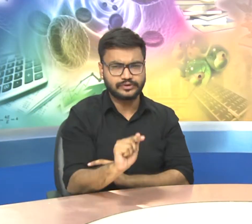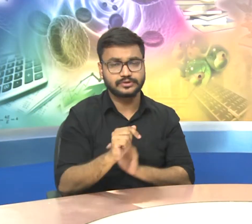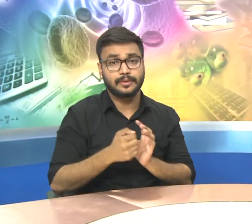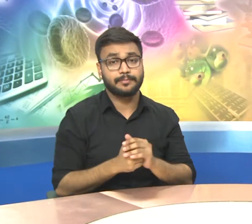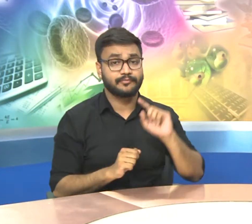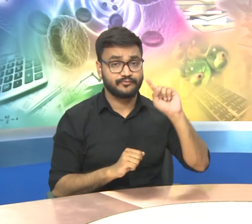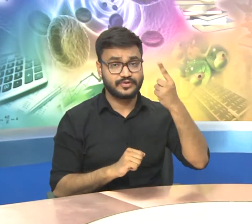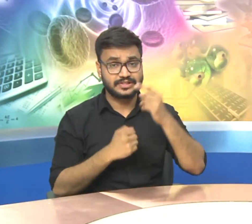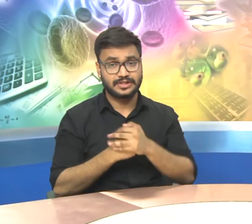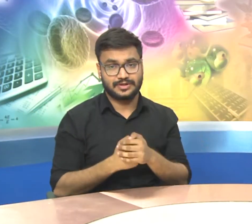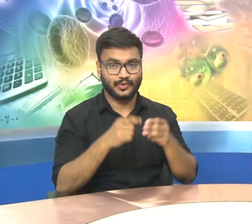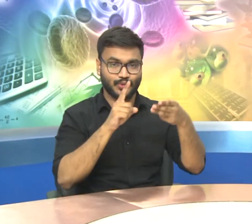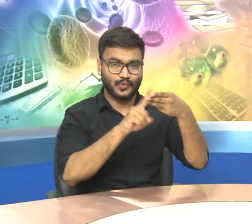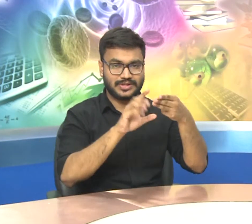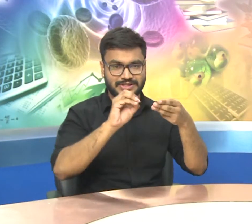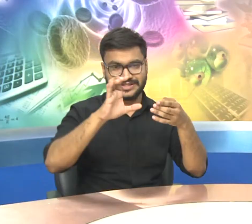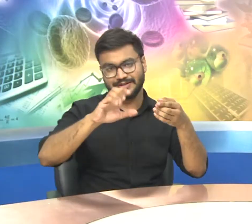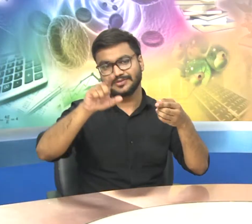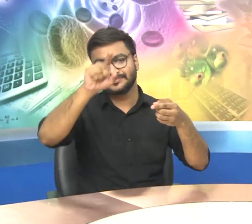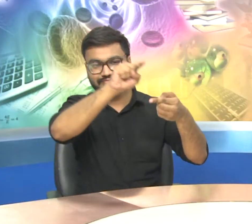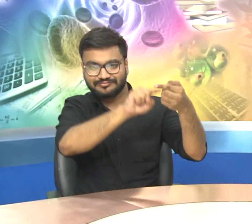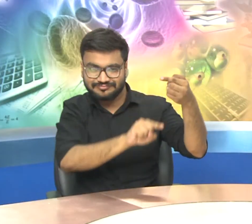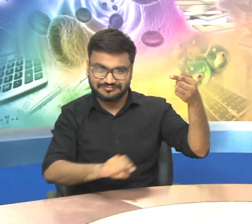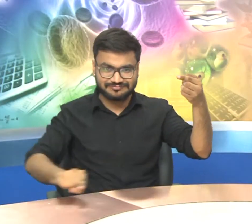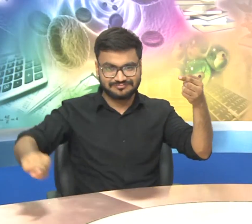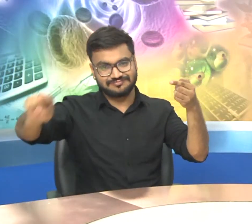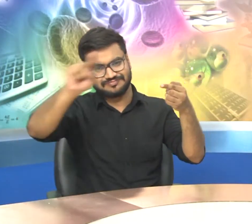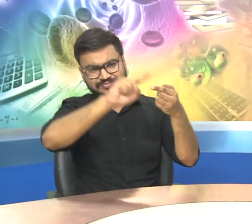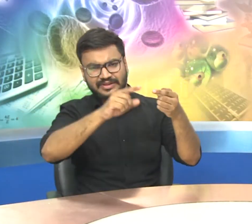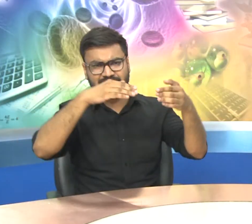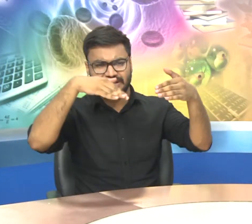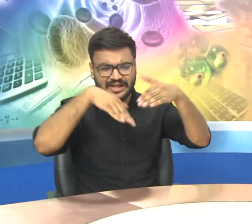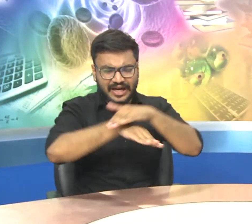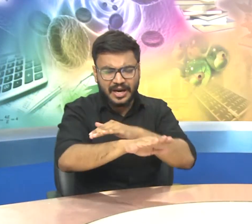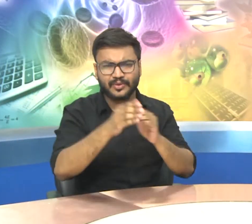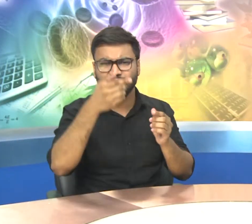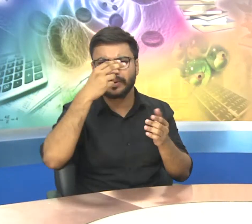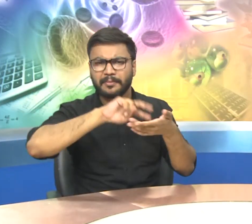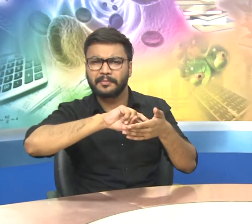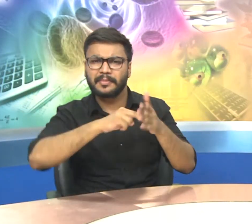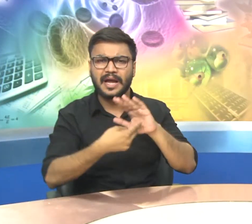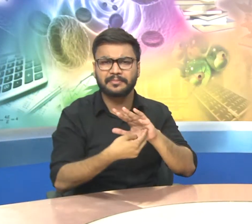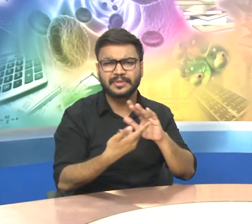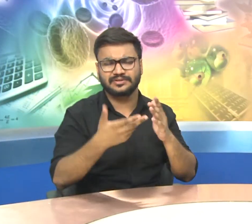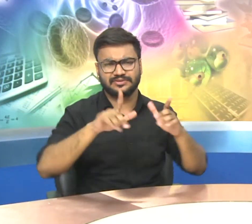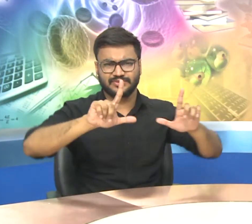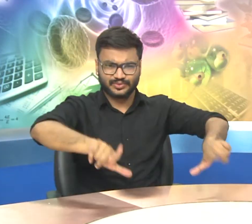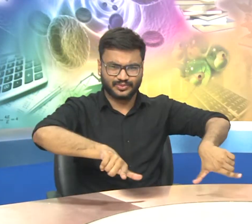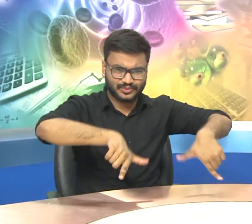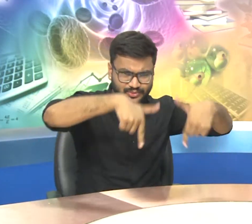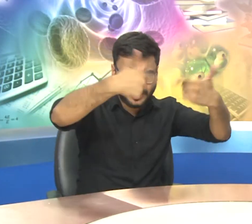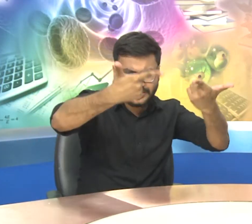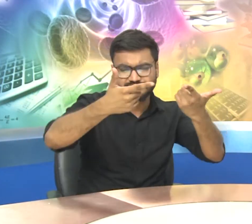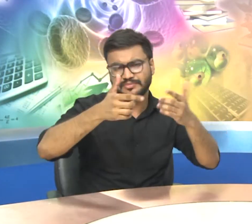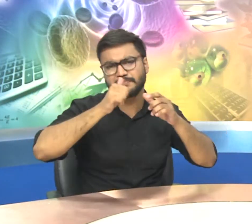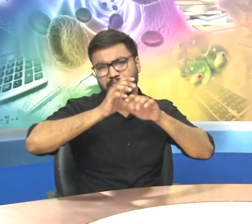students have learned about the meaning and the concept of an ecosystem.